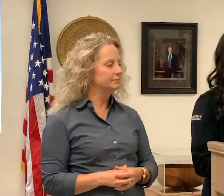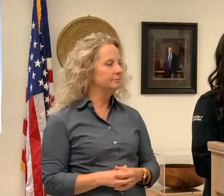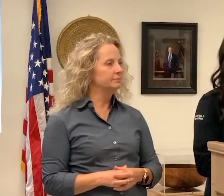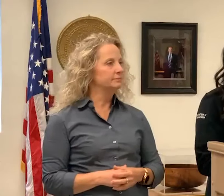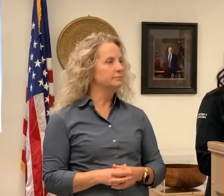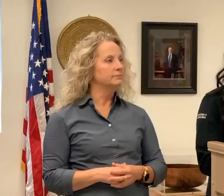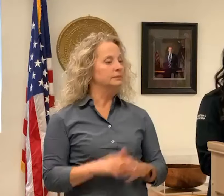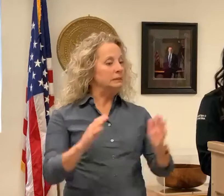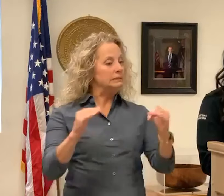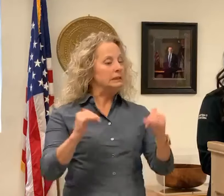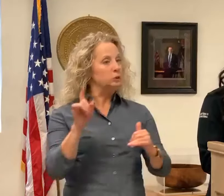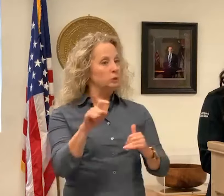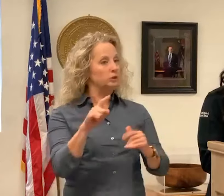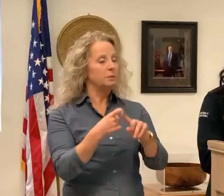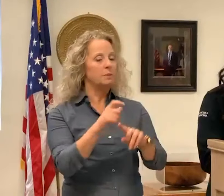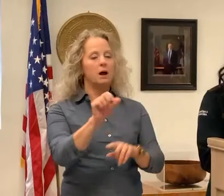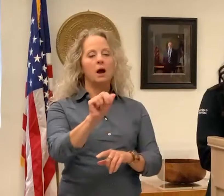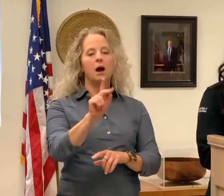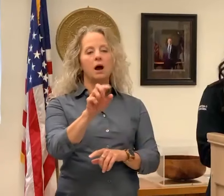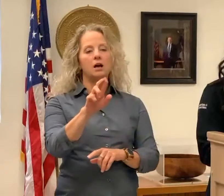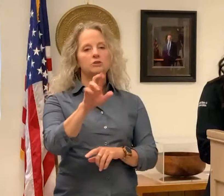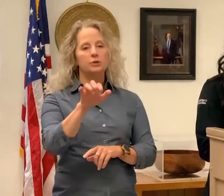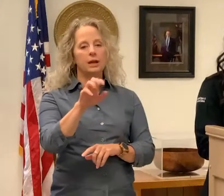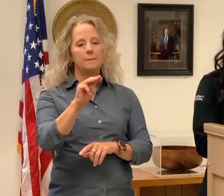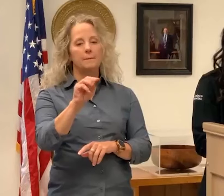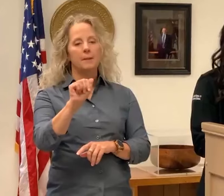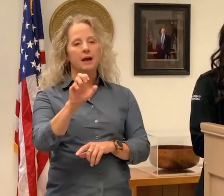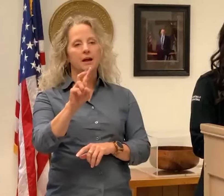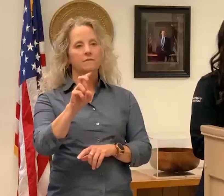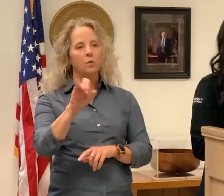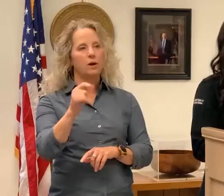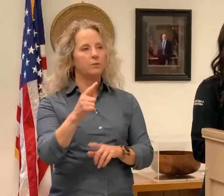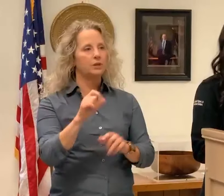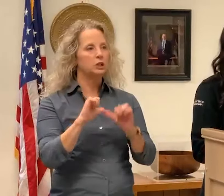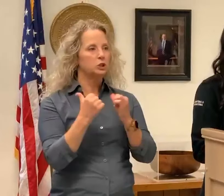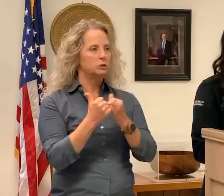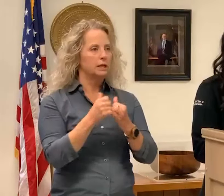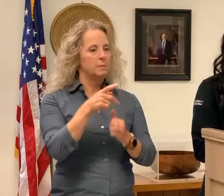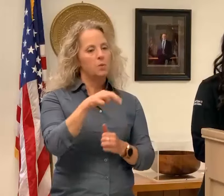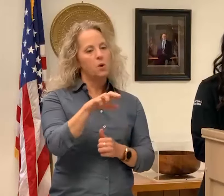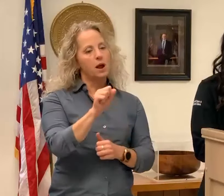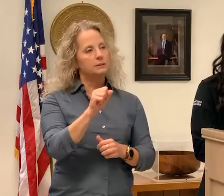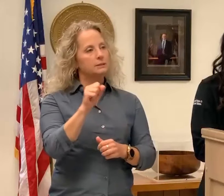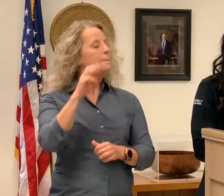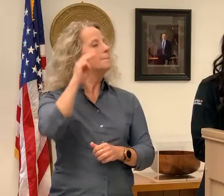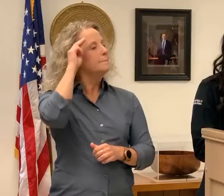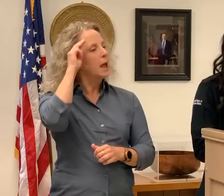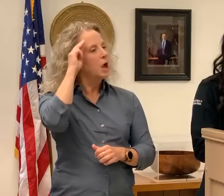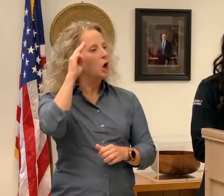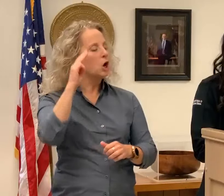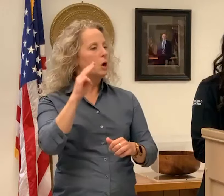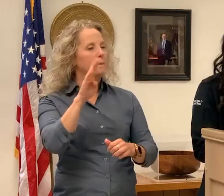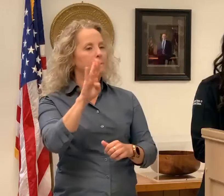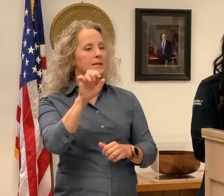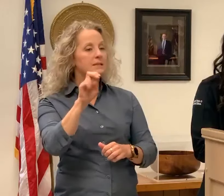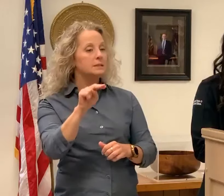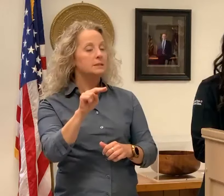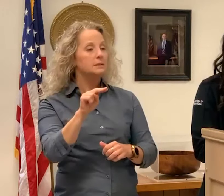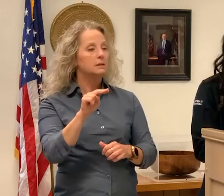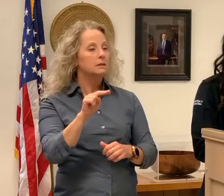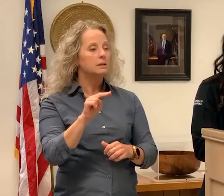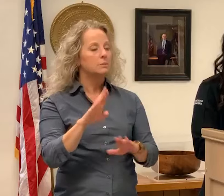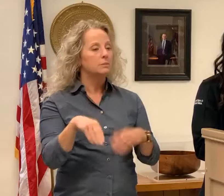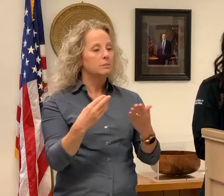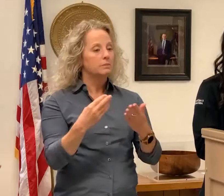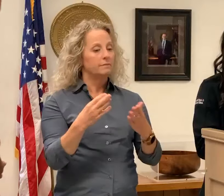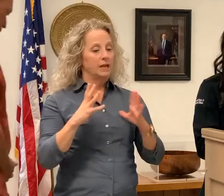Okay, our next question comes from Audrey McAvoy with the Associated Press. It is a question for Mayor Bissen. Will the county be offering owners